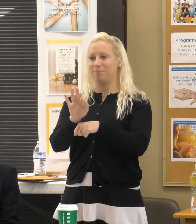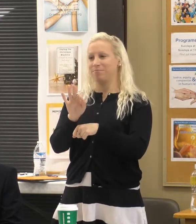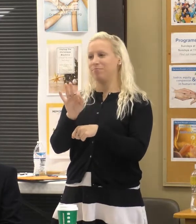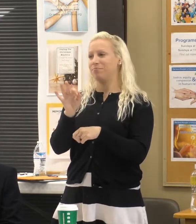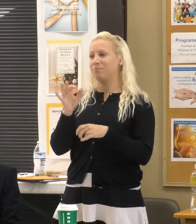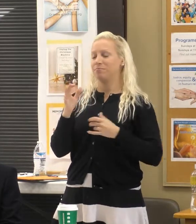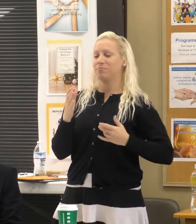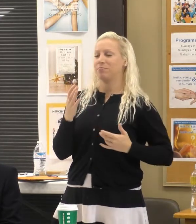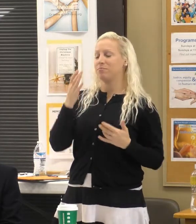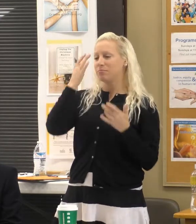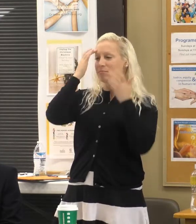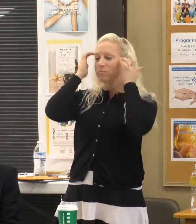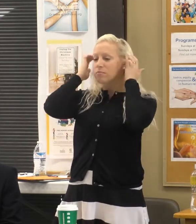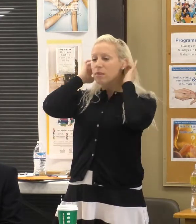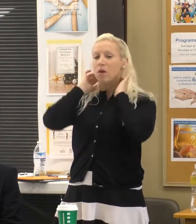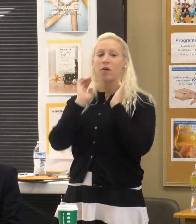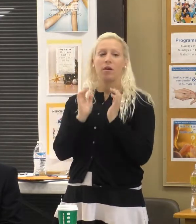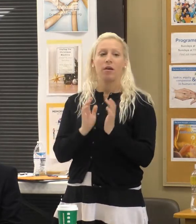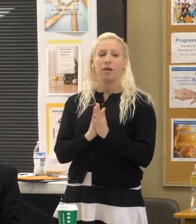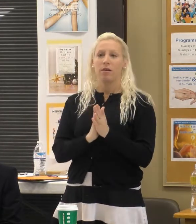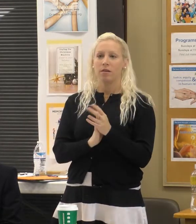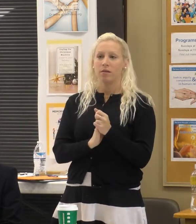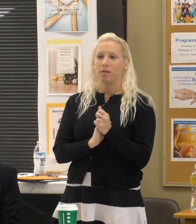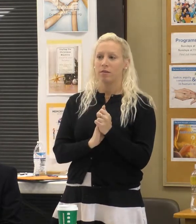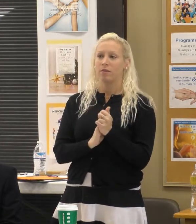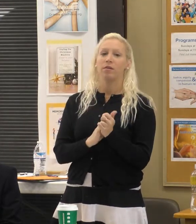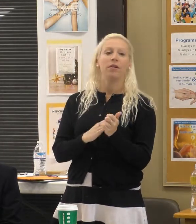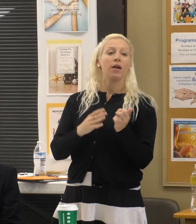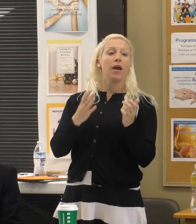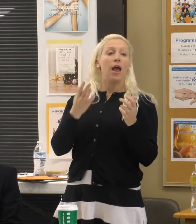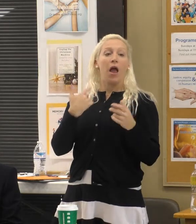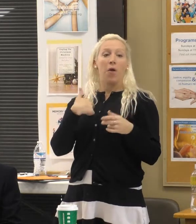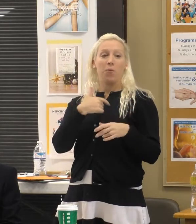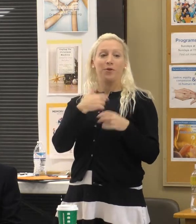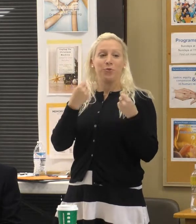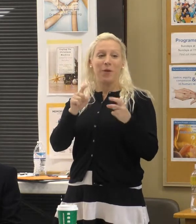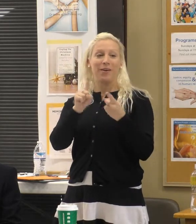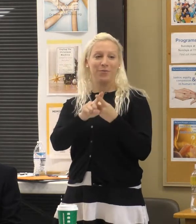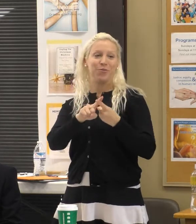some different resources. We did develop a task force.